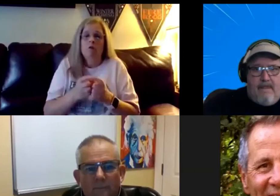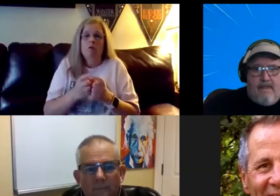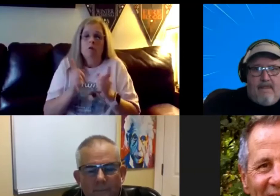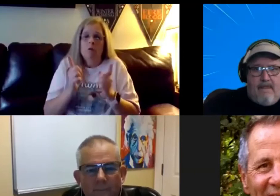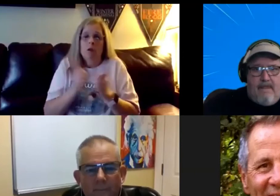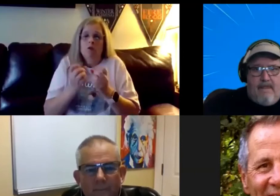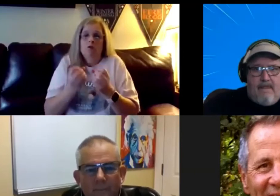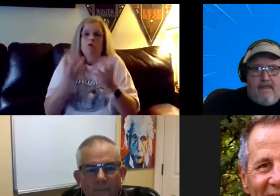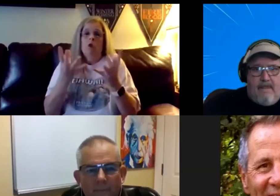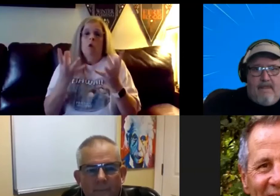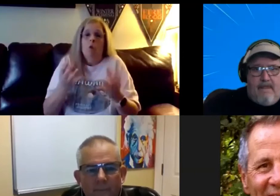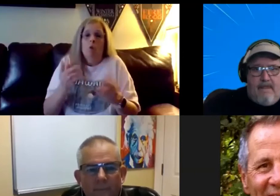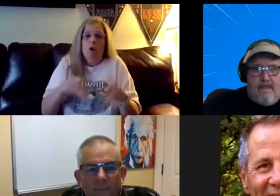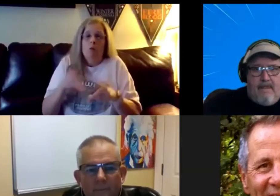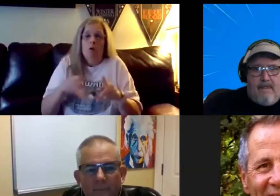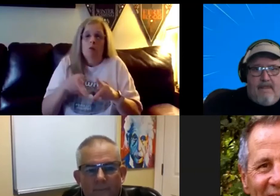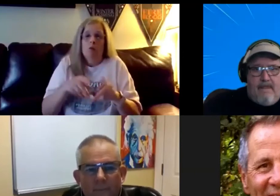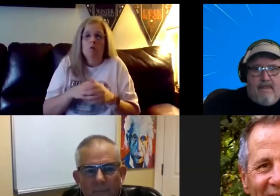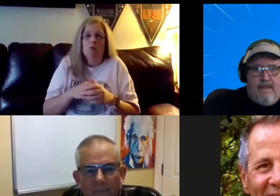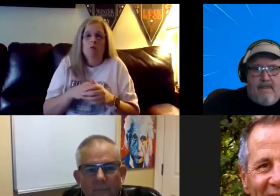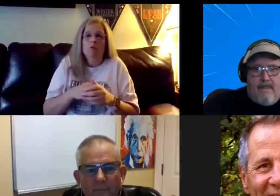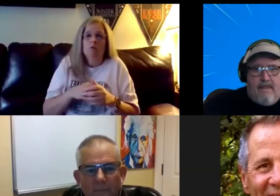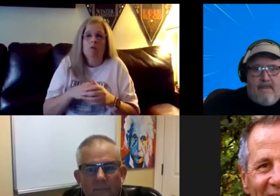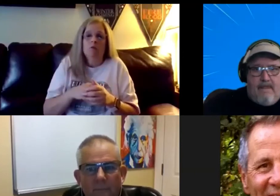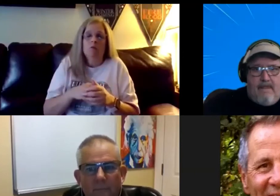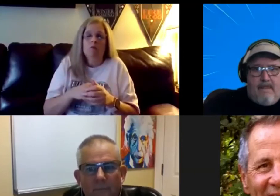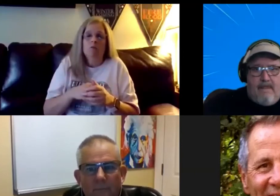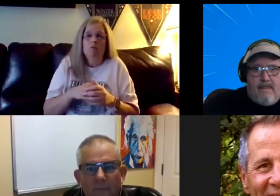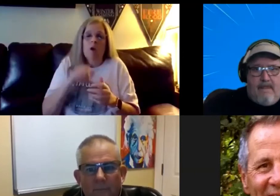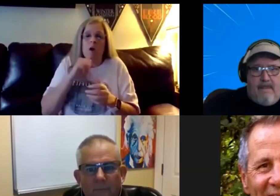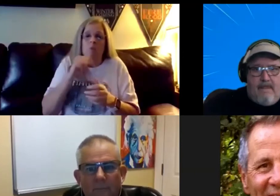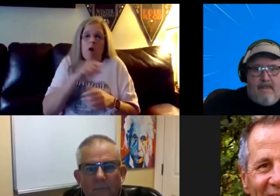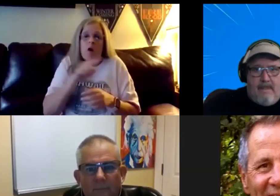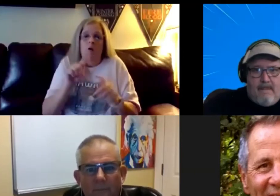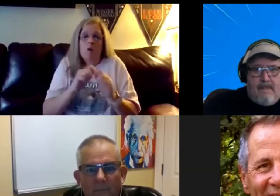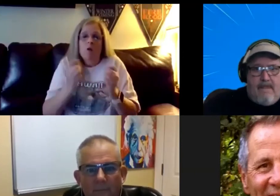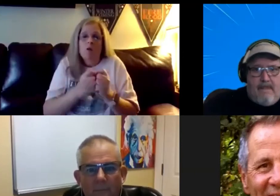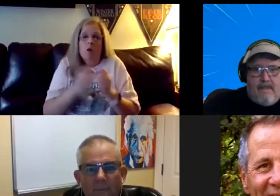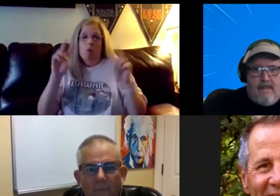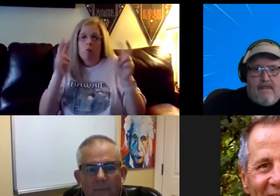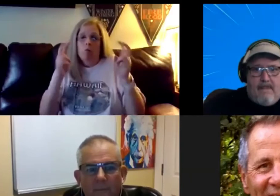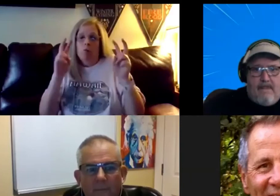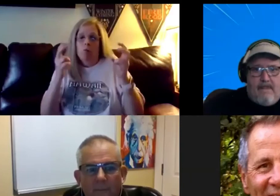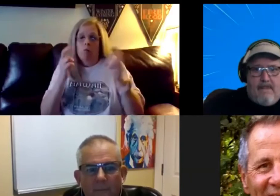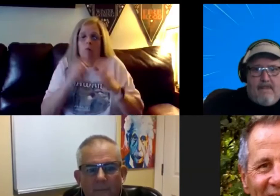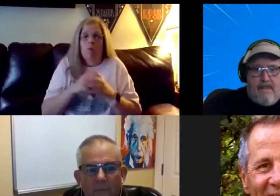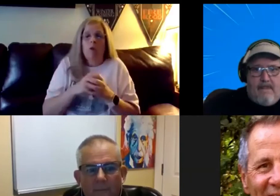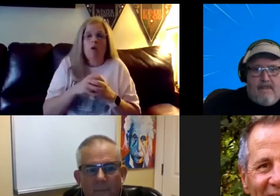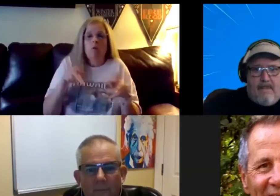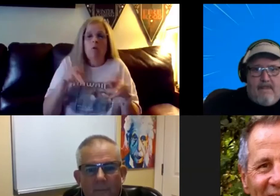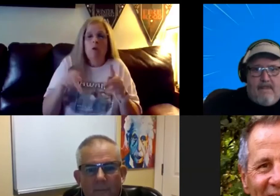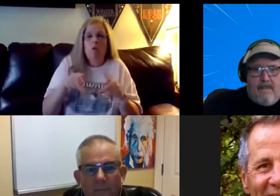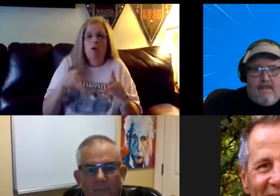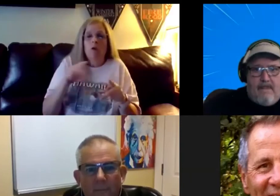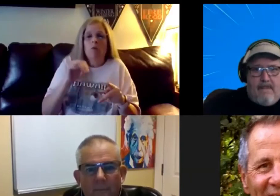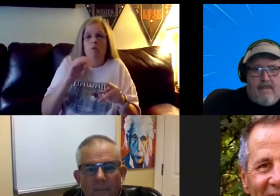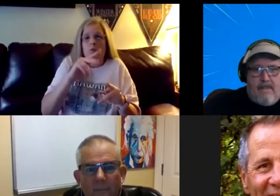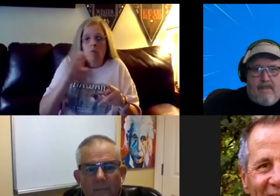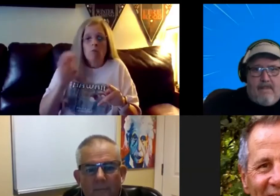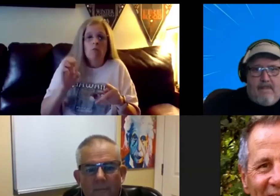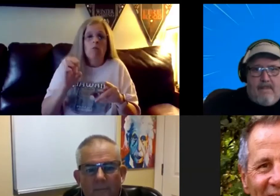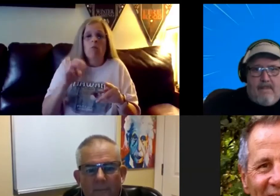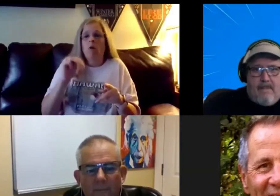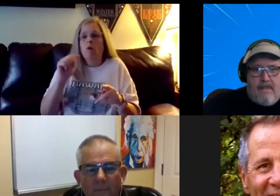that I'm not on their team, quote unquote. People like Mike Ellis, like